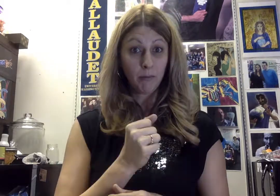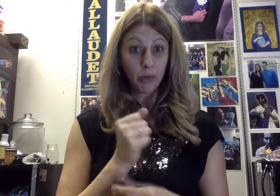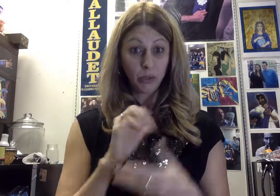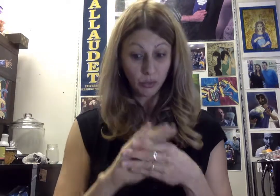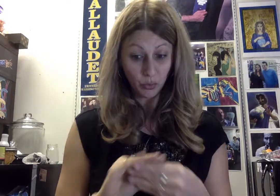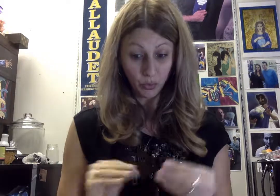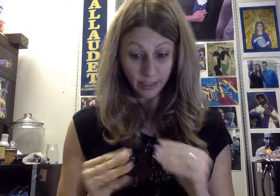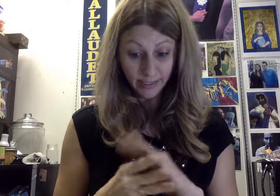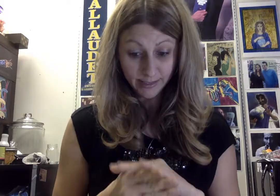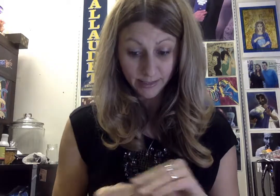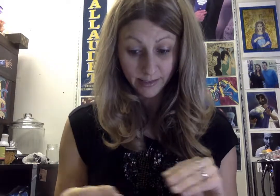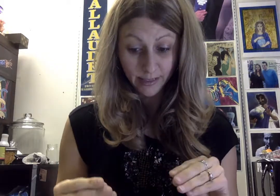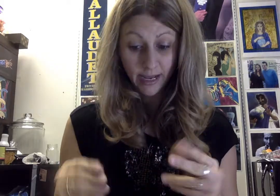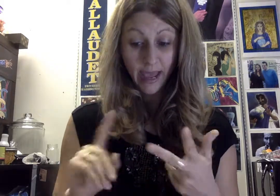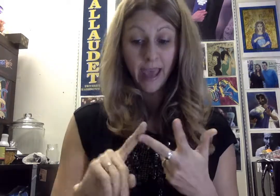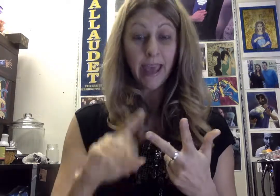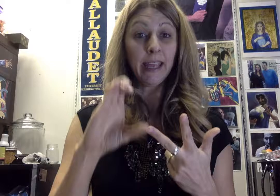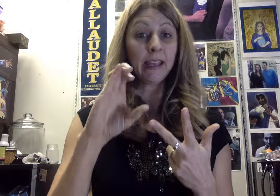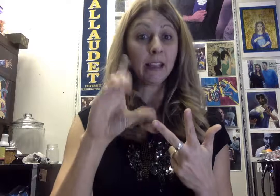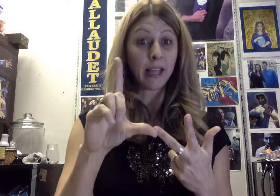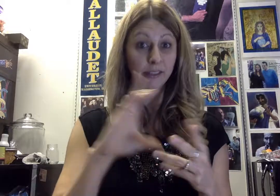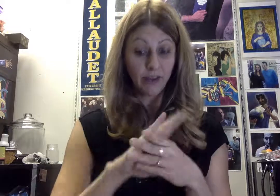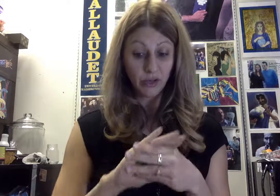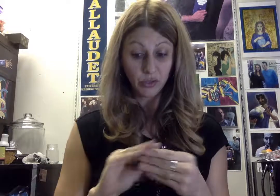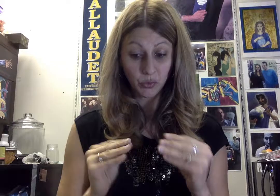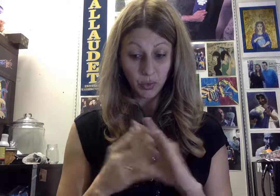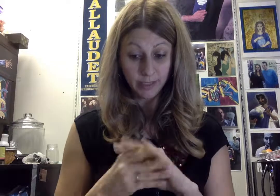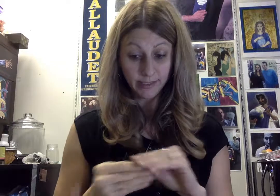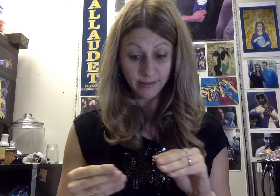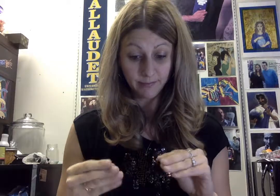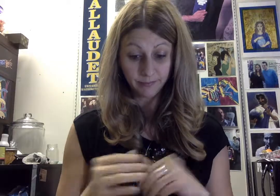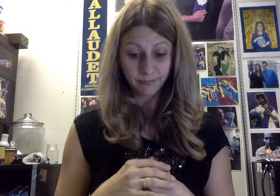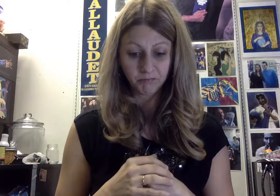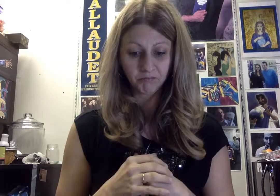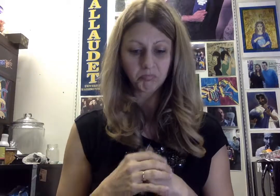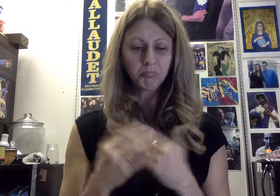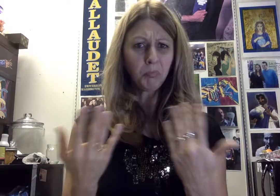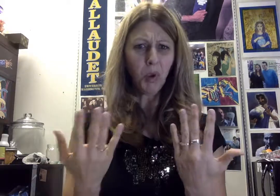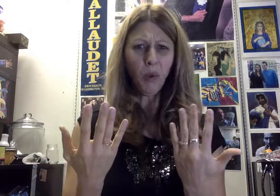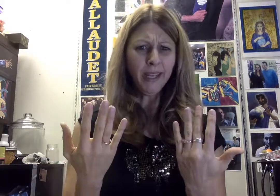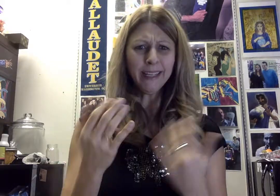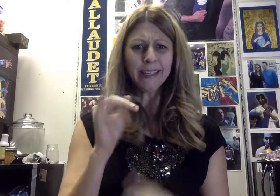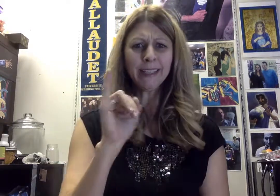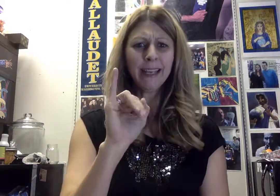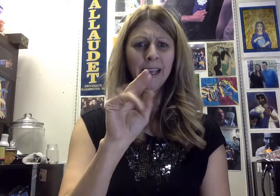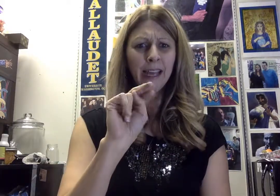number stories, and classifier stories. What is